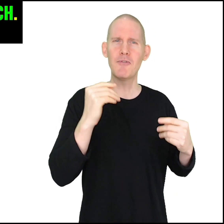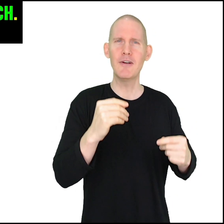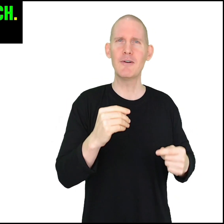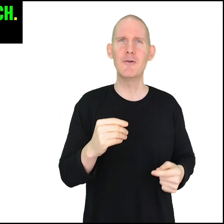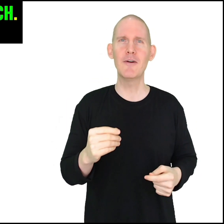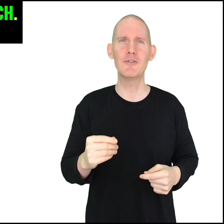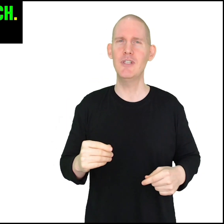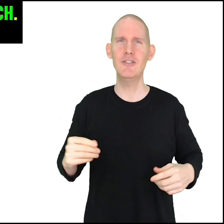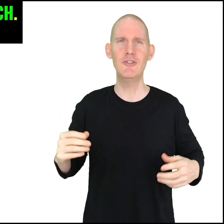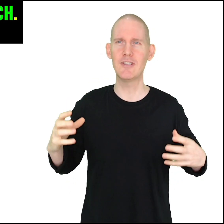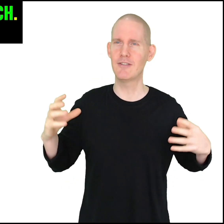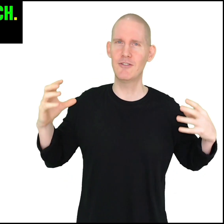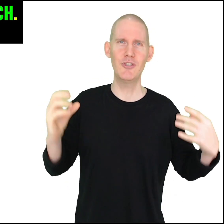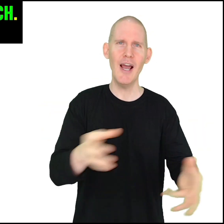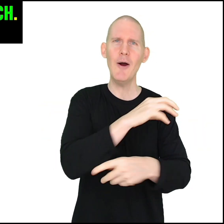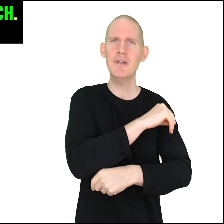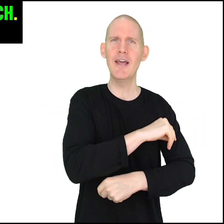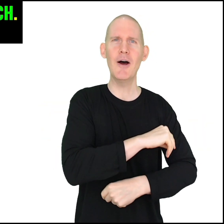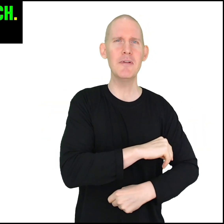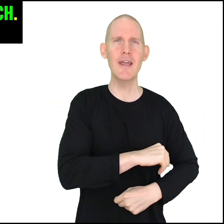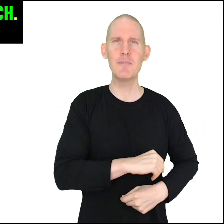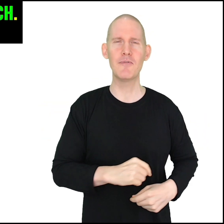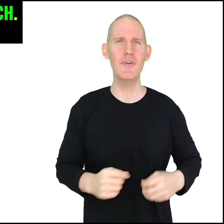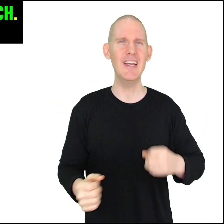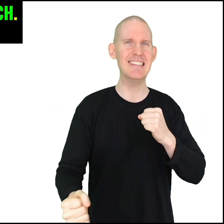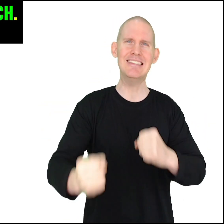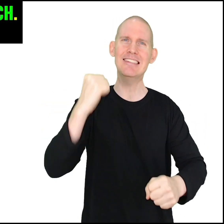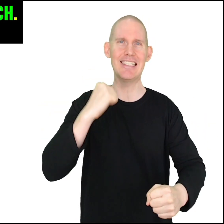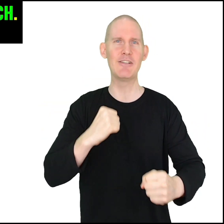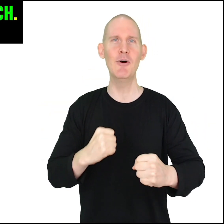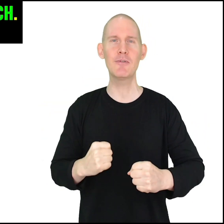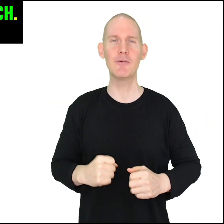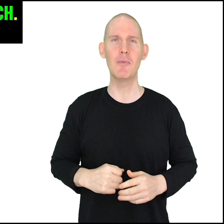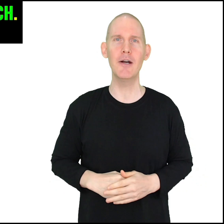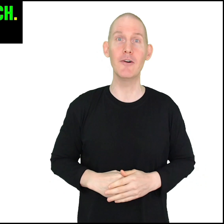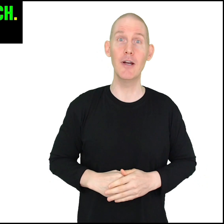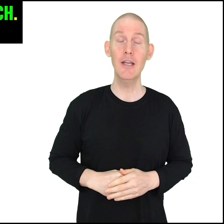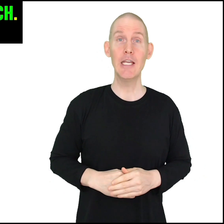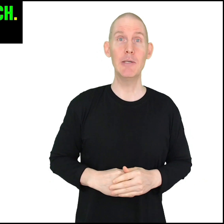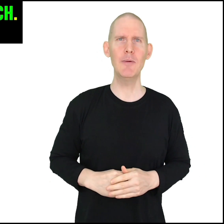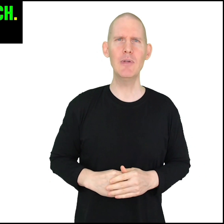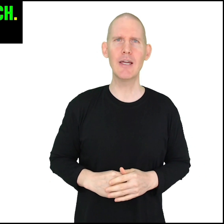or whoever, she's just chowing down on that buffet, like no tomorrow, right? You might be like,